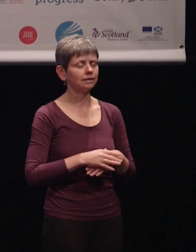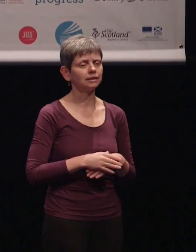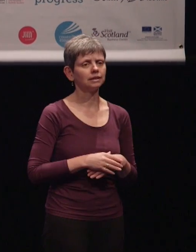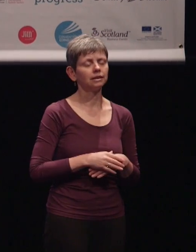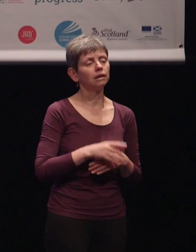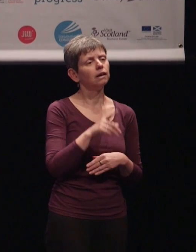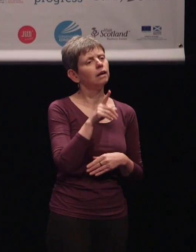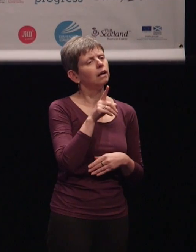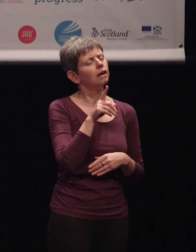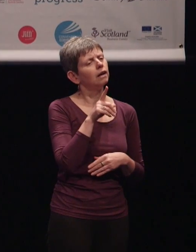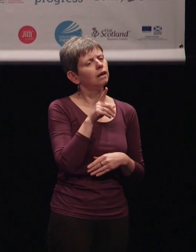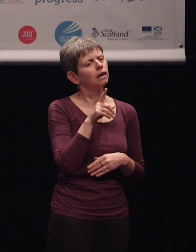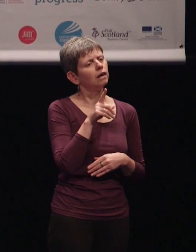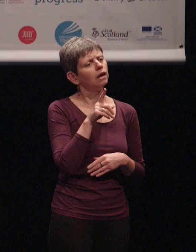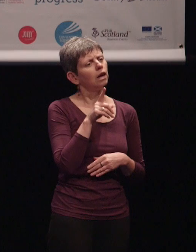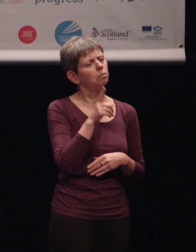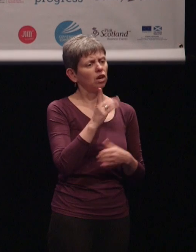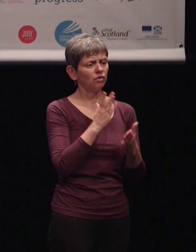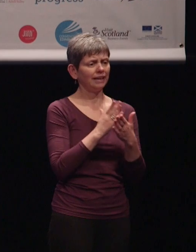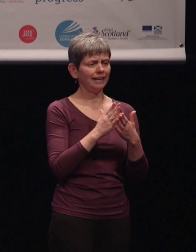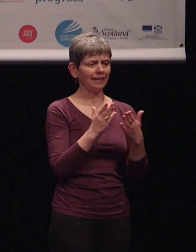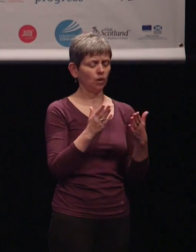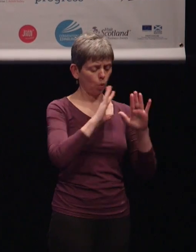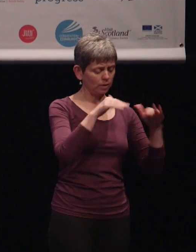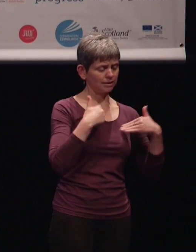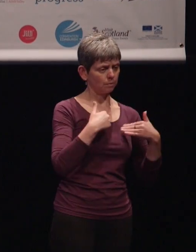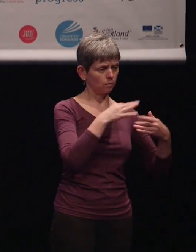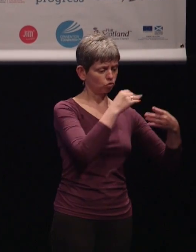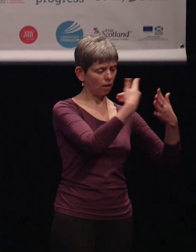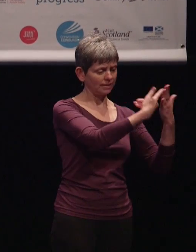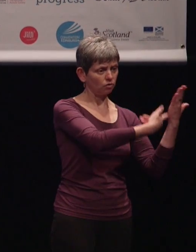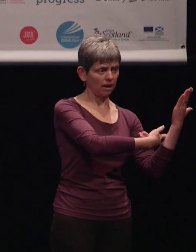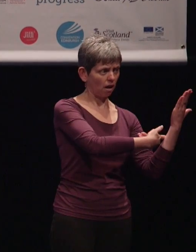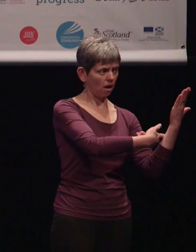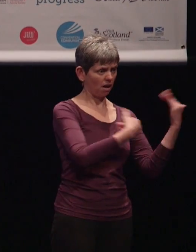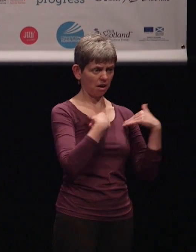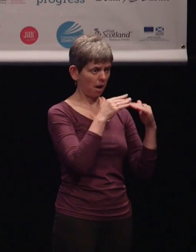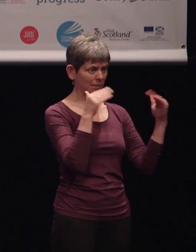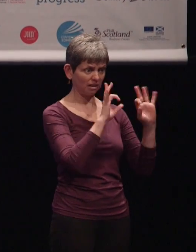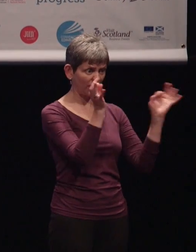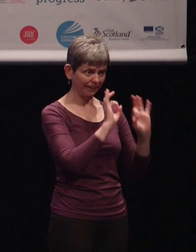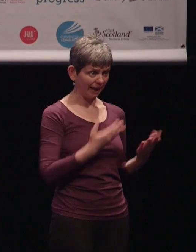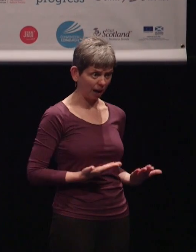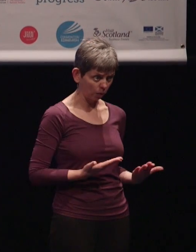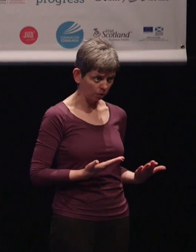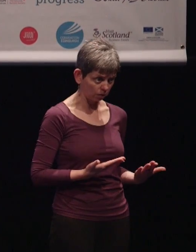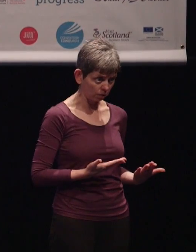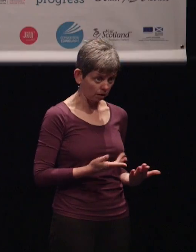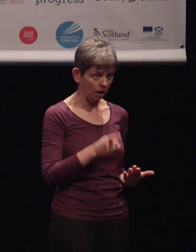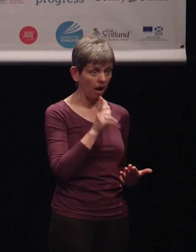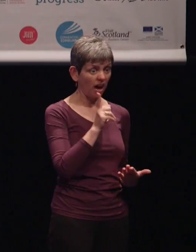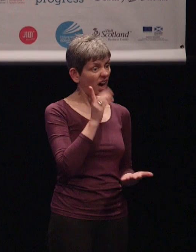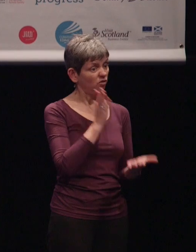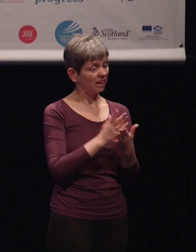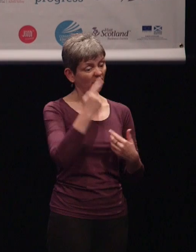I don't meet any of the criteria for autism anymore. And actually, I don't think I